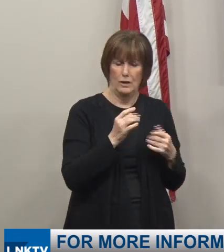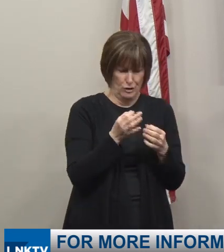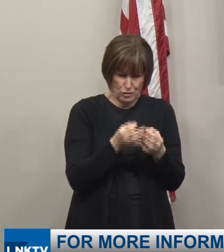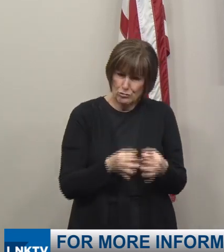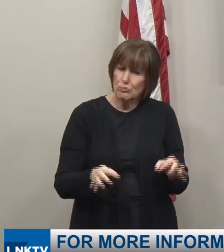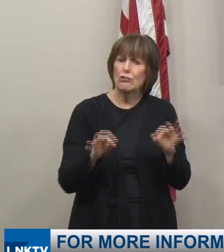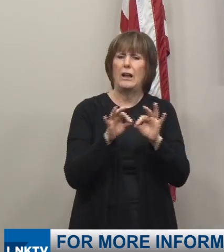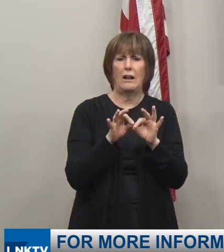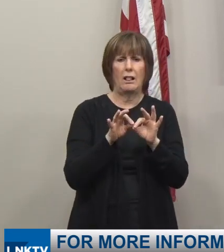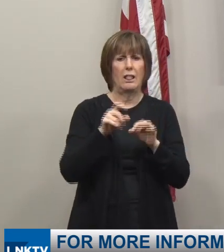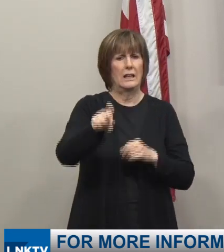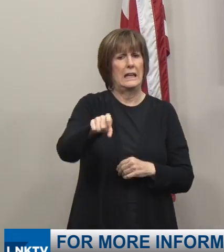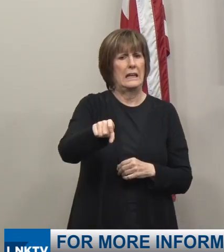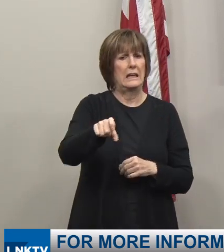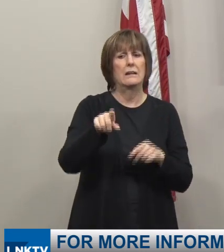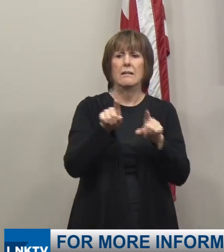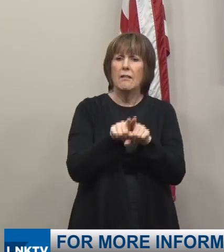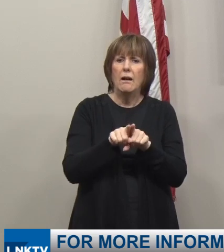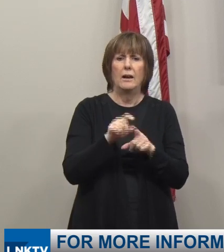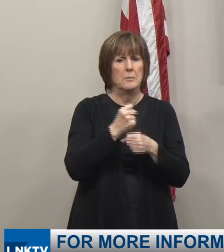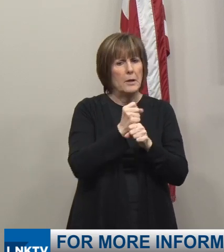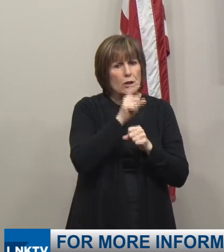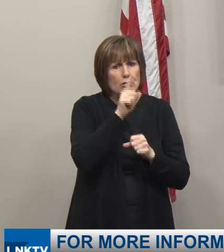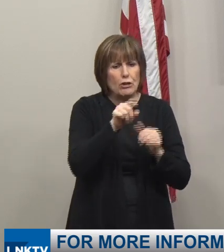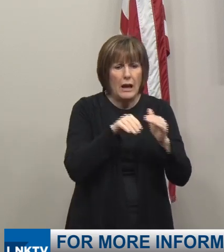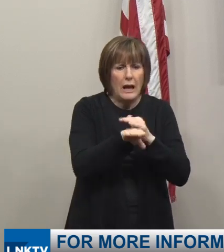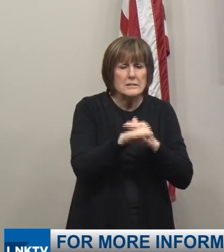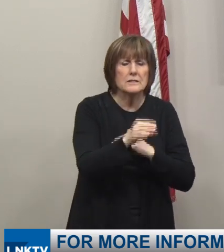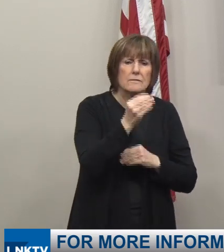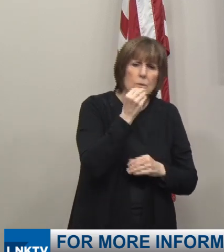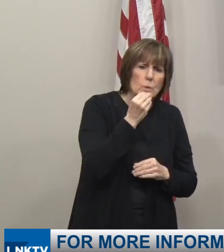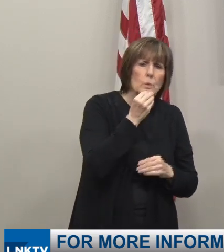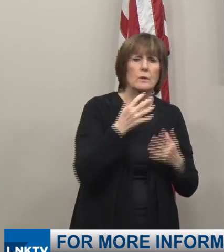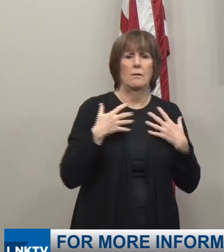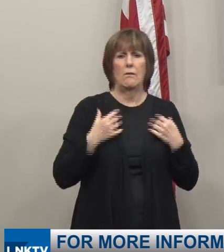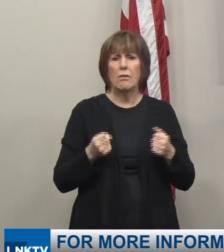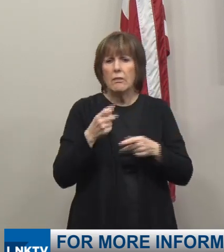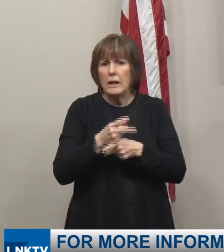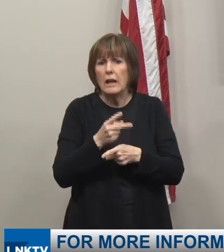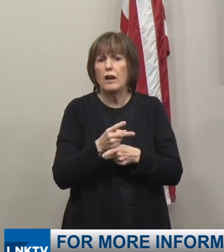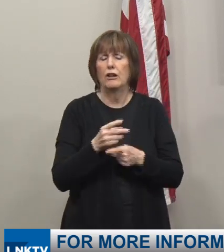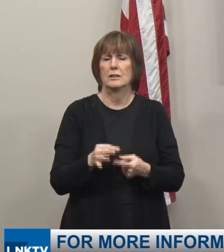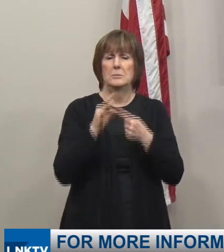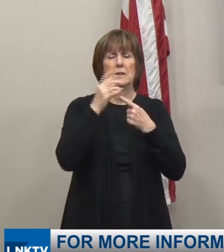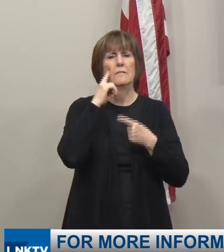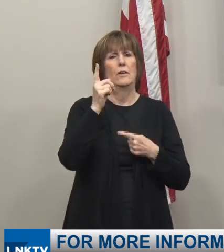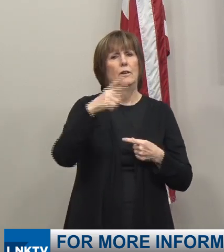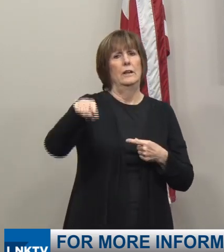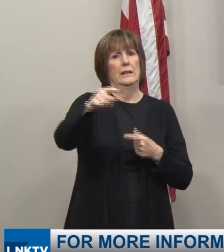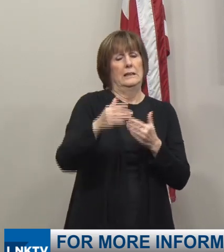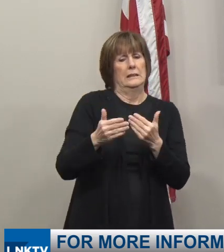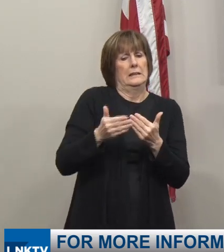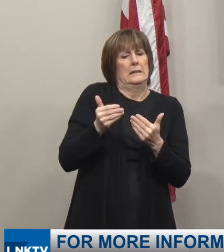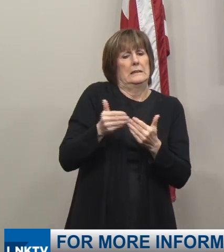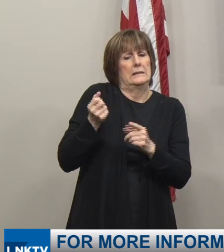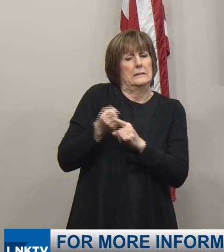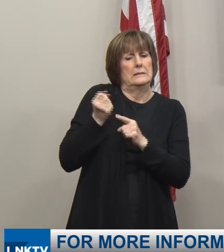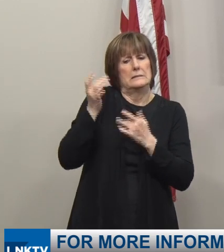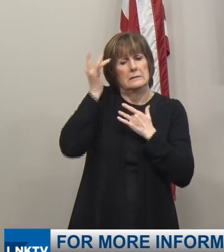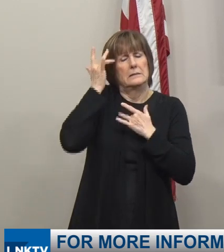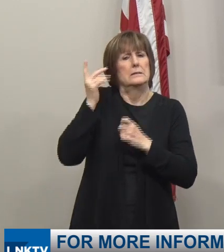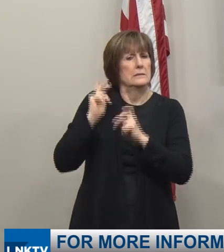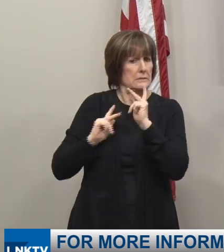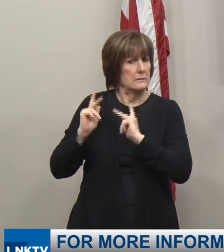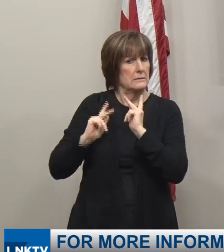critical community needs, such as ensuring access to food and health care, especially for our most vulnerable members